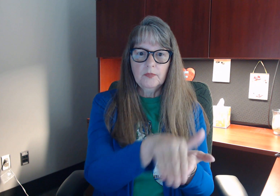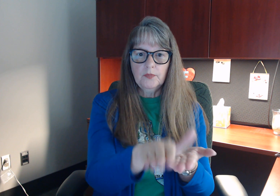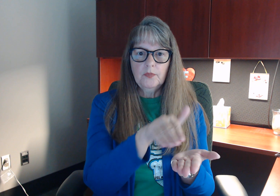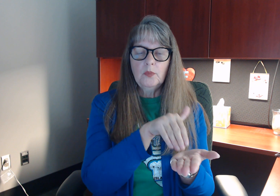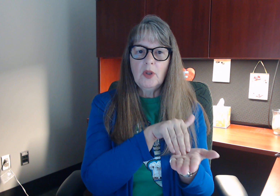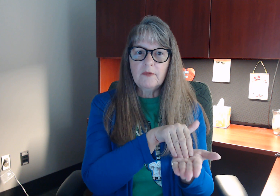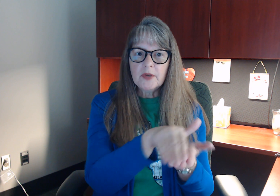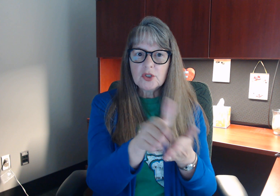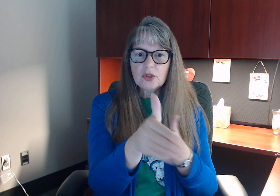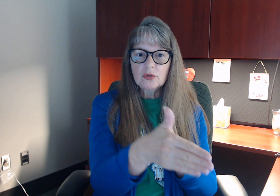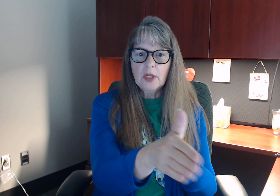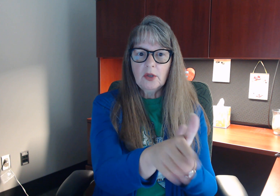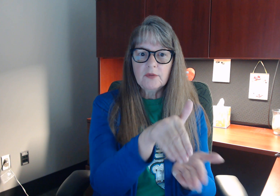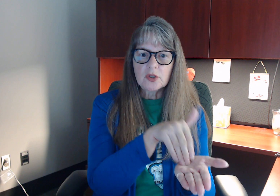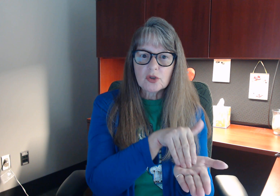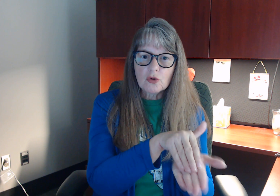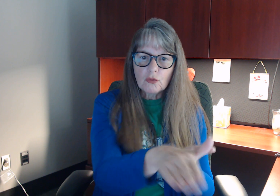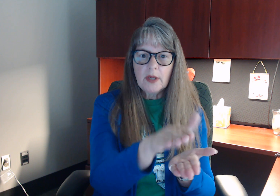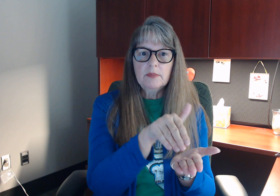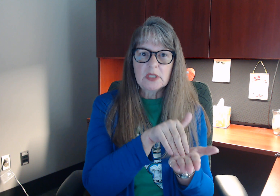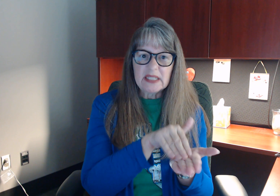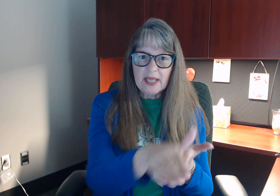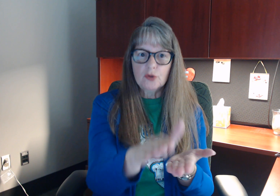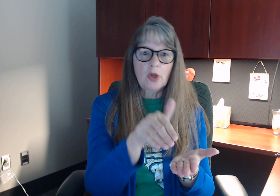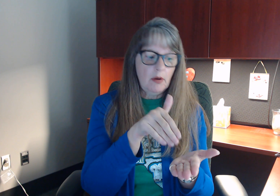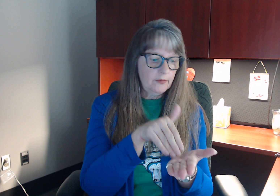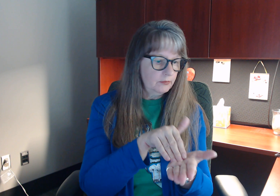You have a fish and you have to scrape the scales off.